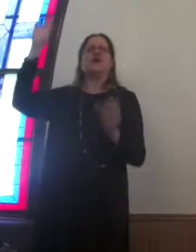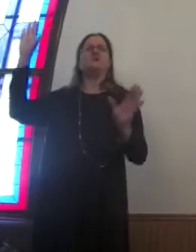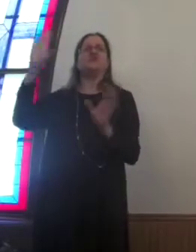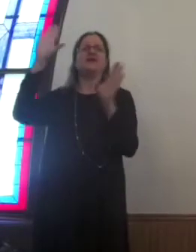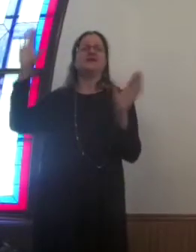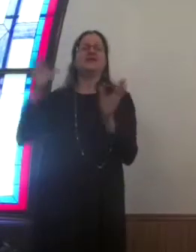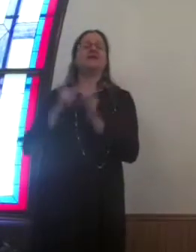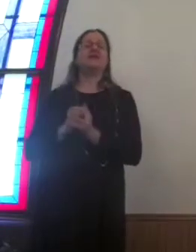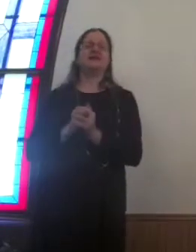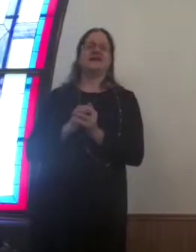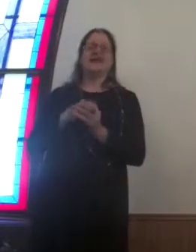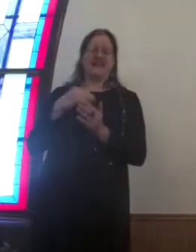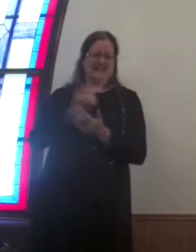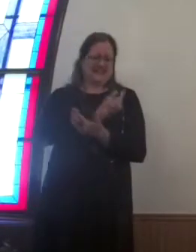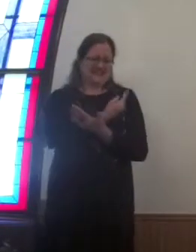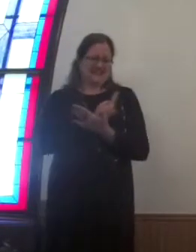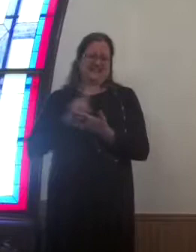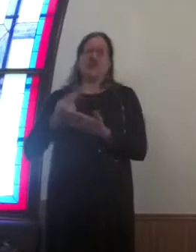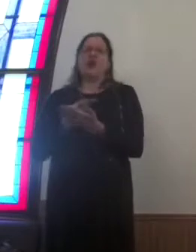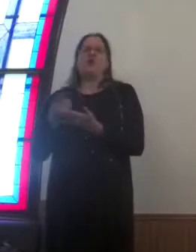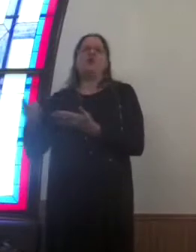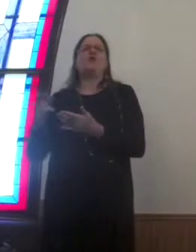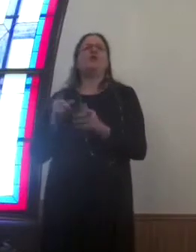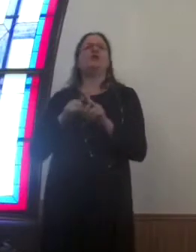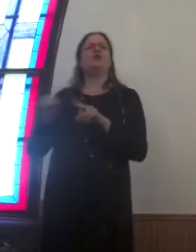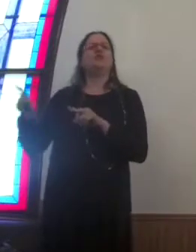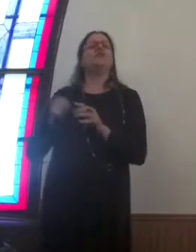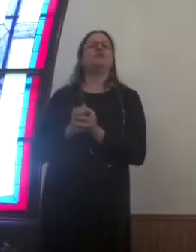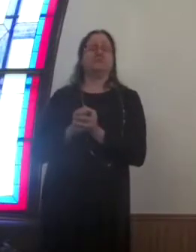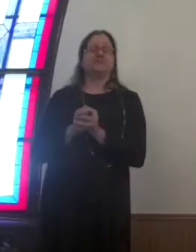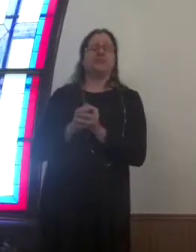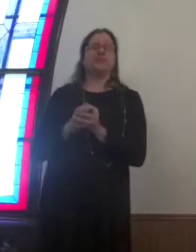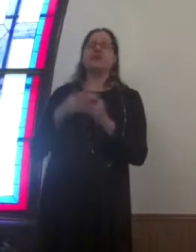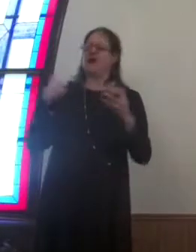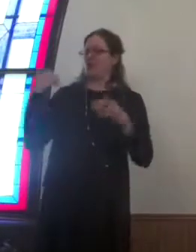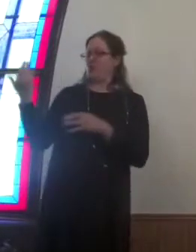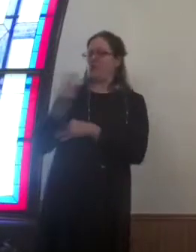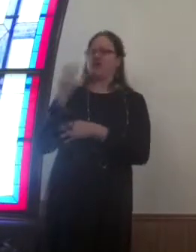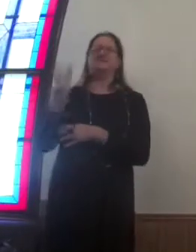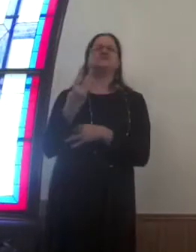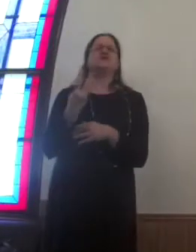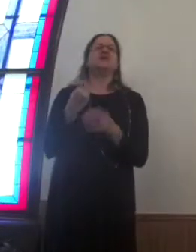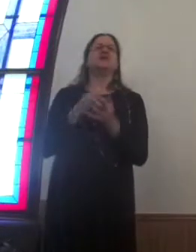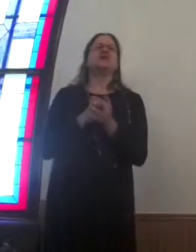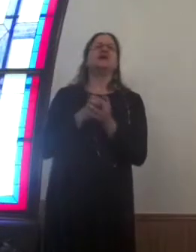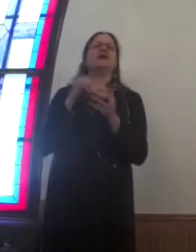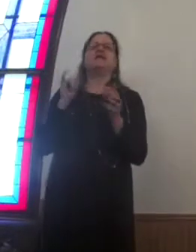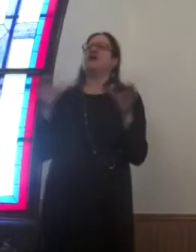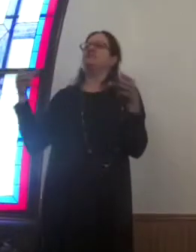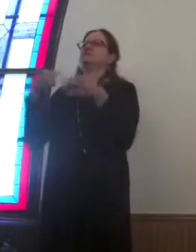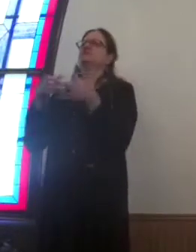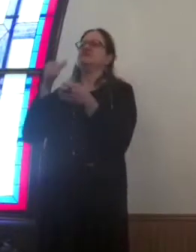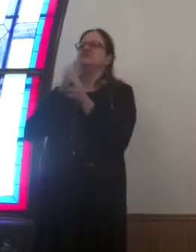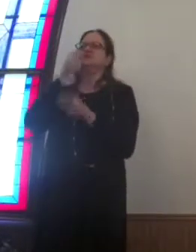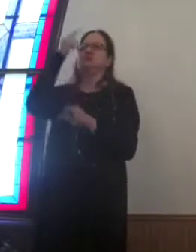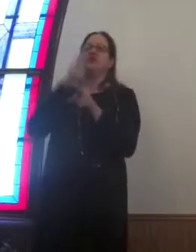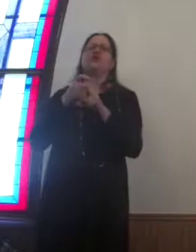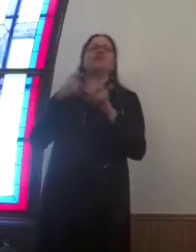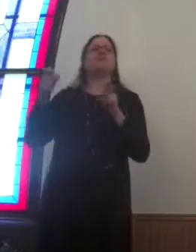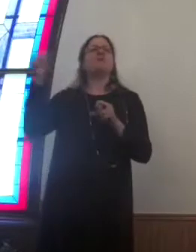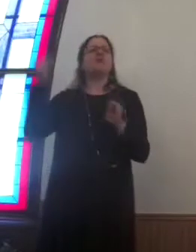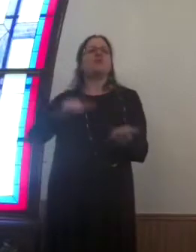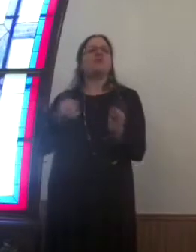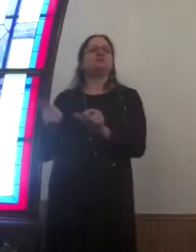entire last week of Holy Week. Wednesday we hosted our ecumenical sisters and brothers from Underwood